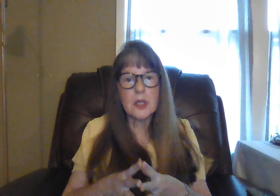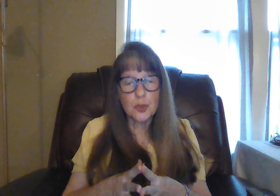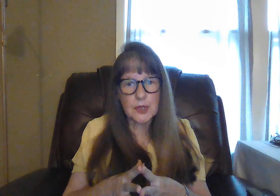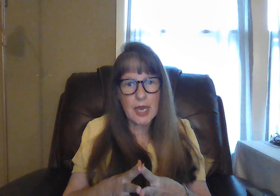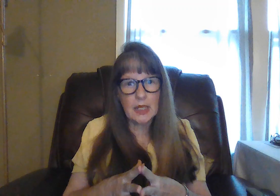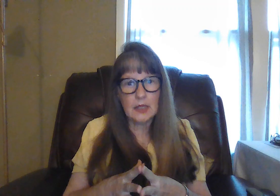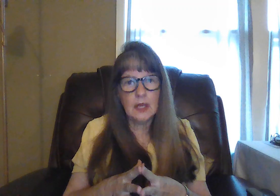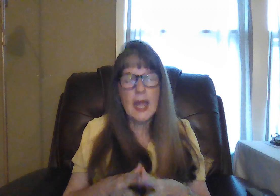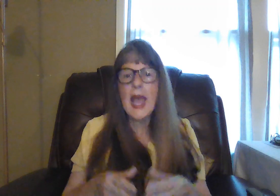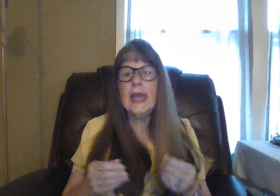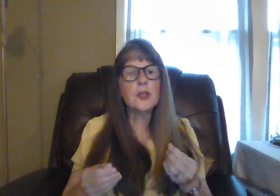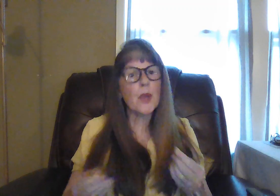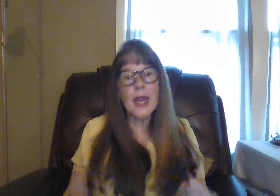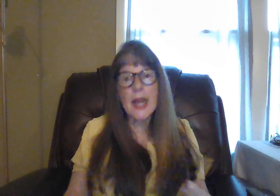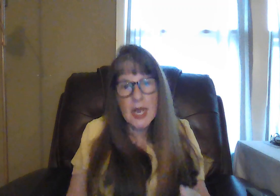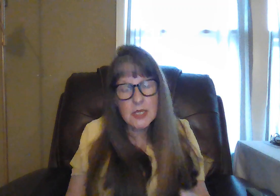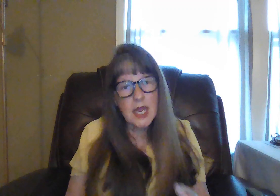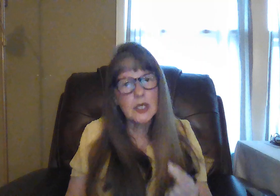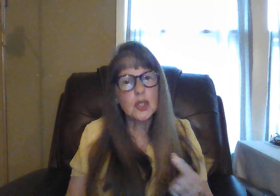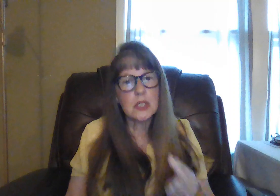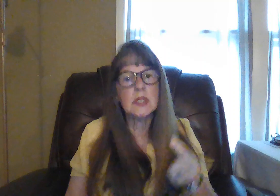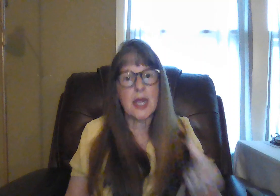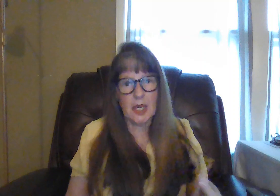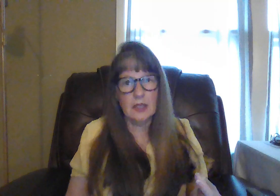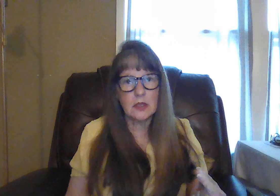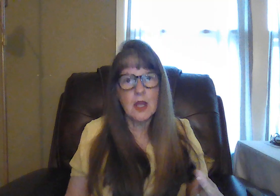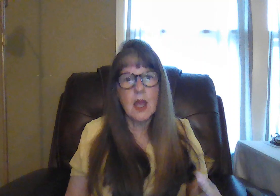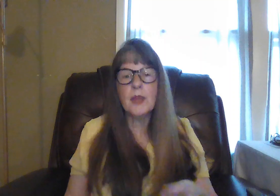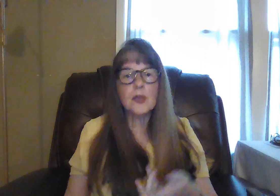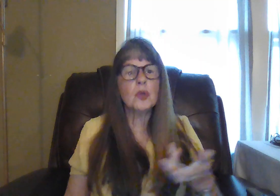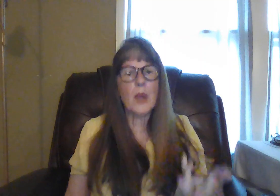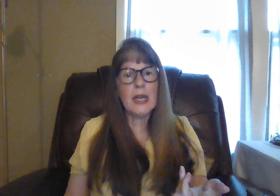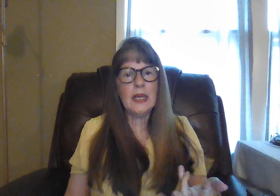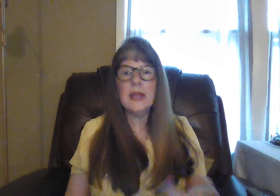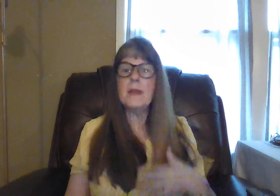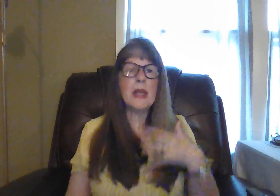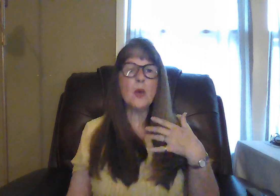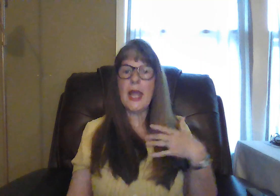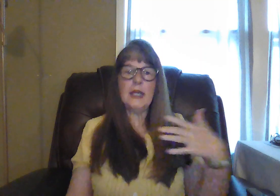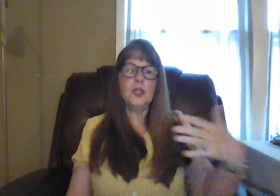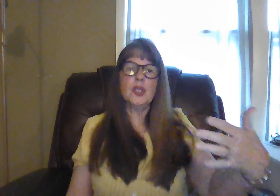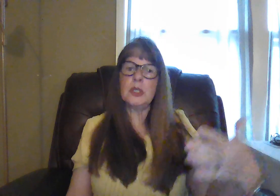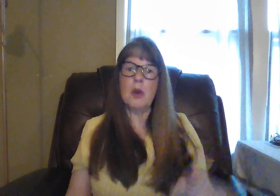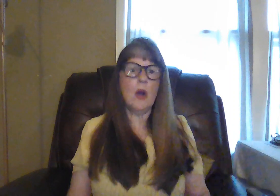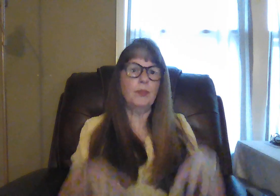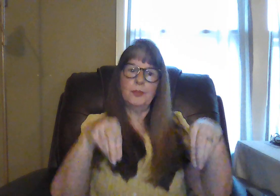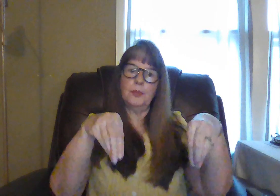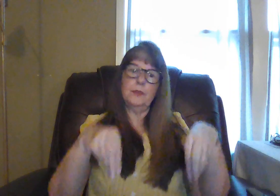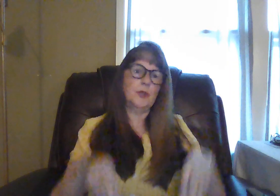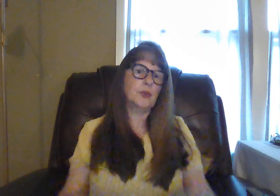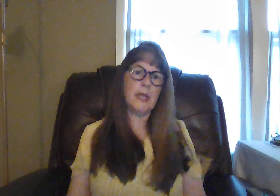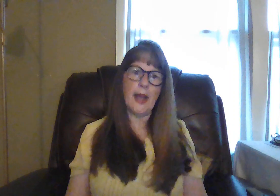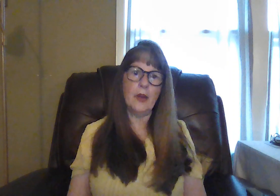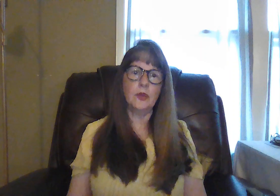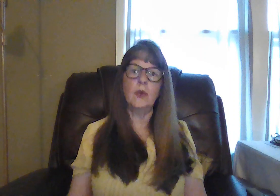you're saying? And it's okay to hesitate just a second, because they're waiting, and they may go ahead and just go, "Oh, electricity out." And you're going,